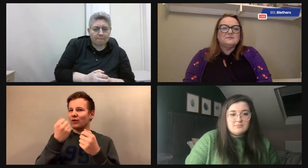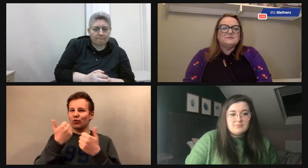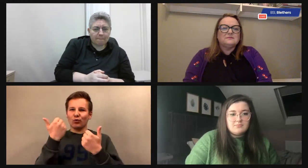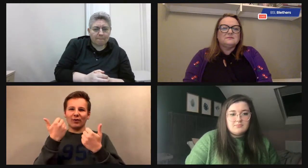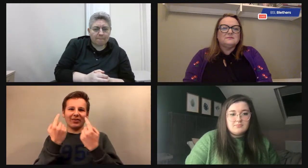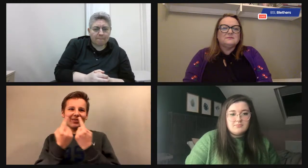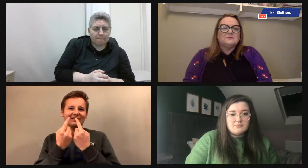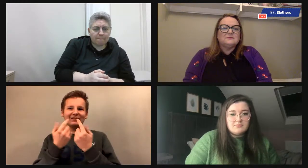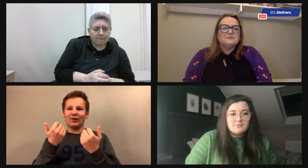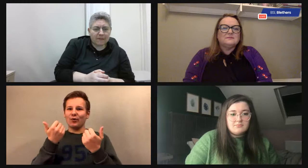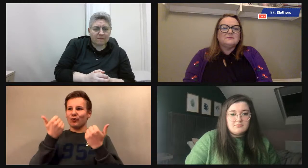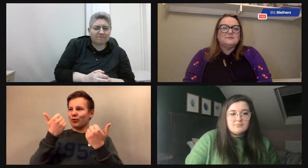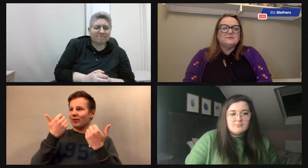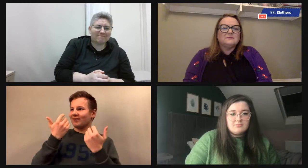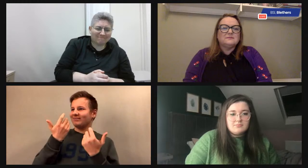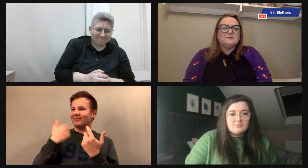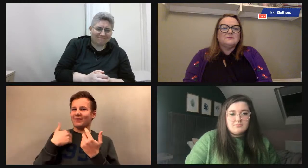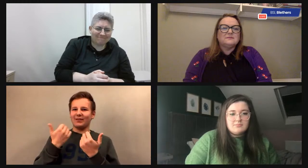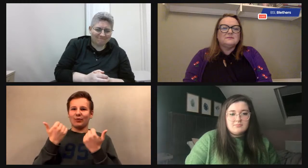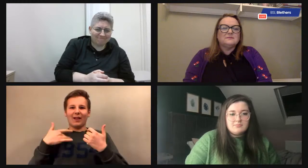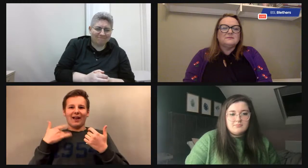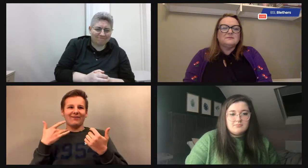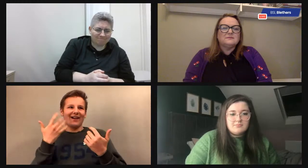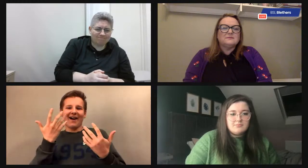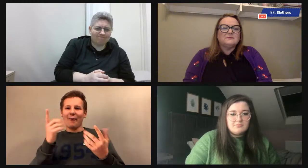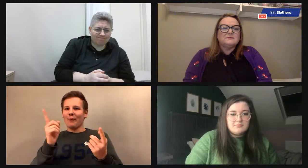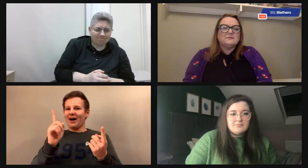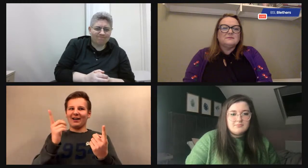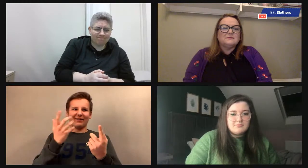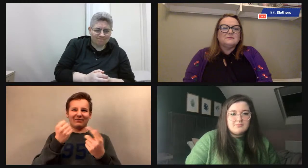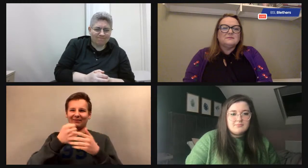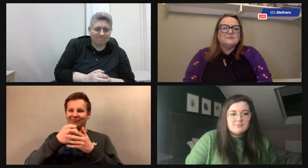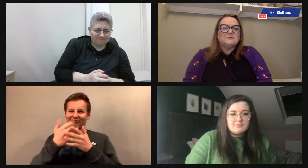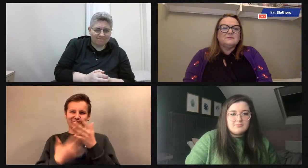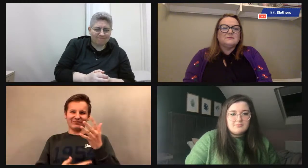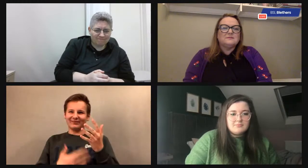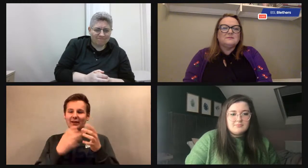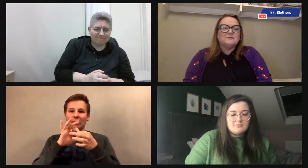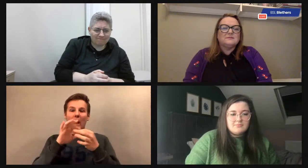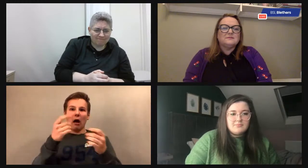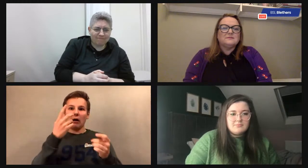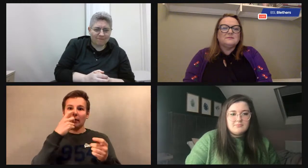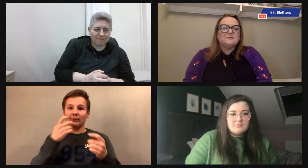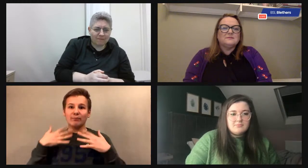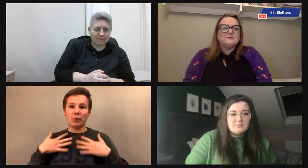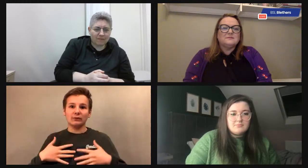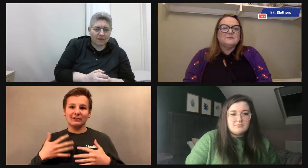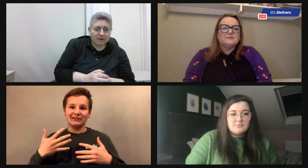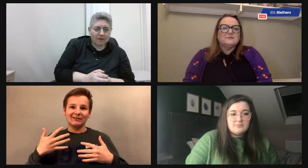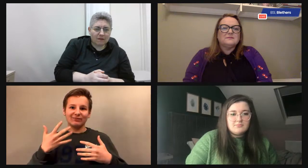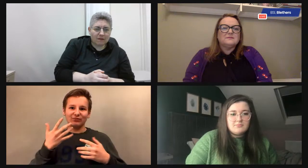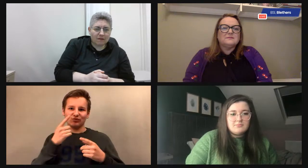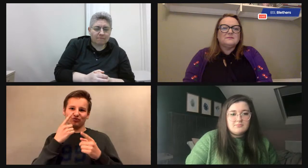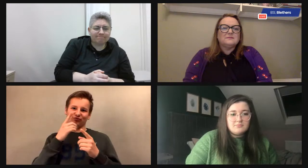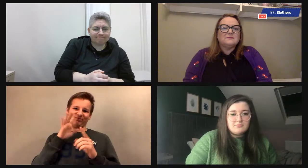lot of things, but really amazing things out of the ordinary, and showing everyone what a good life you've